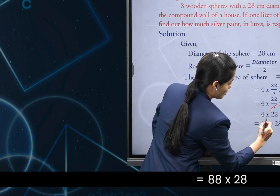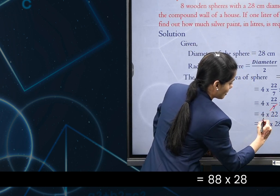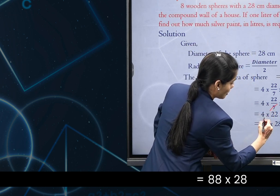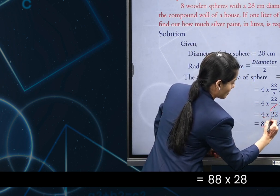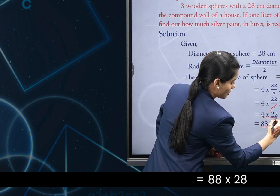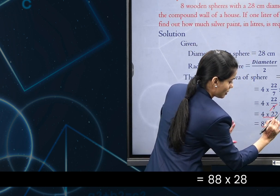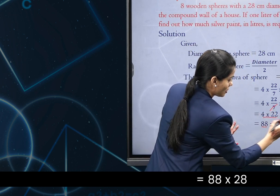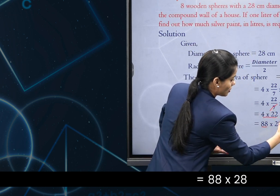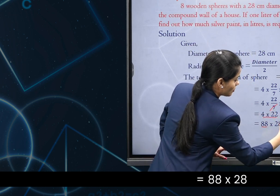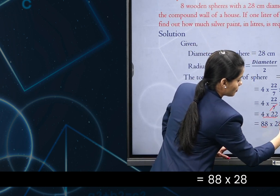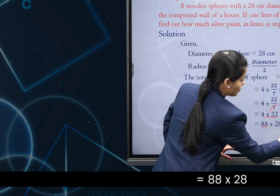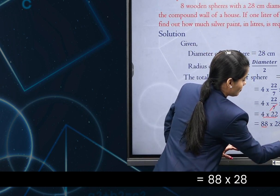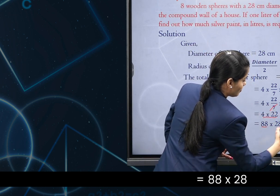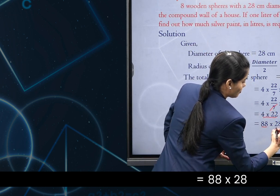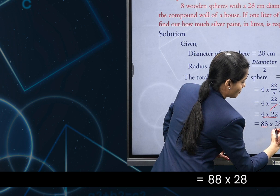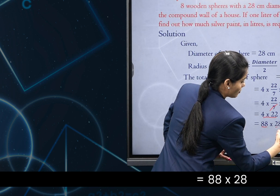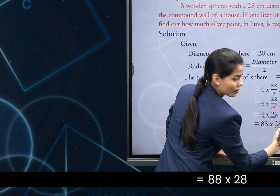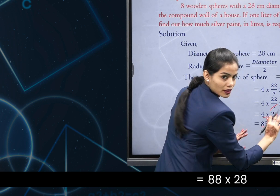is equal to 88 into 28